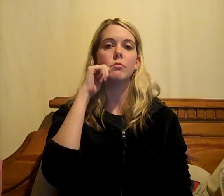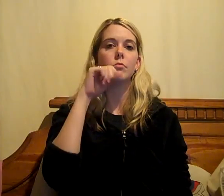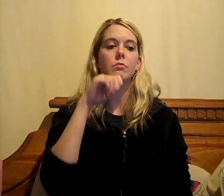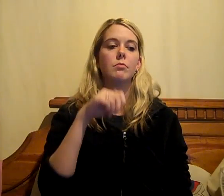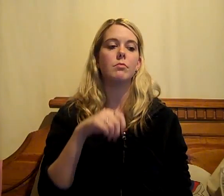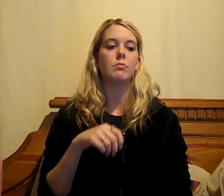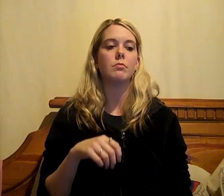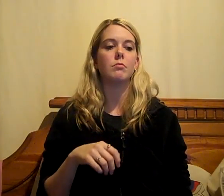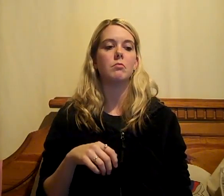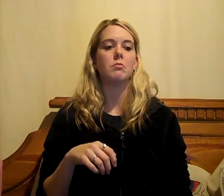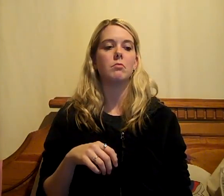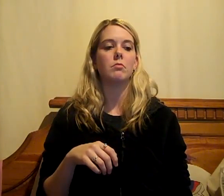Anyway, this is just going to make it